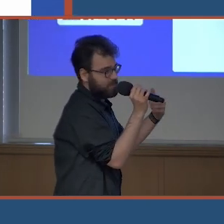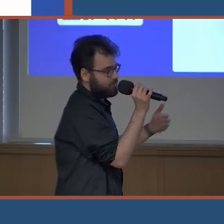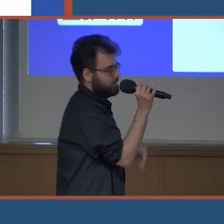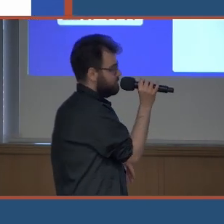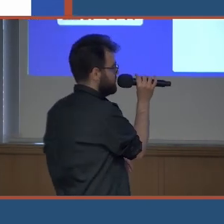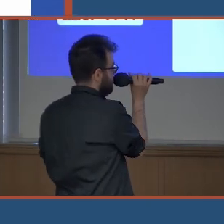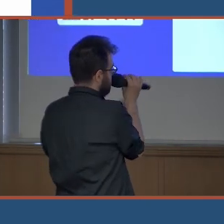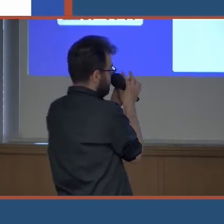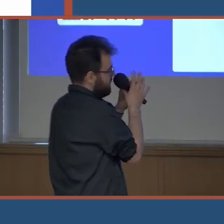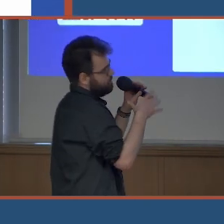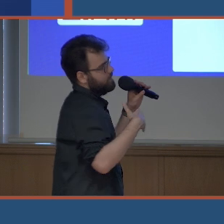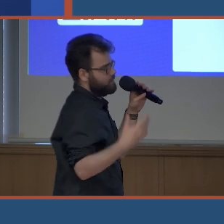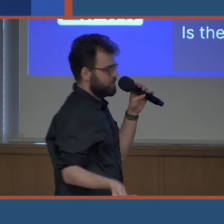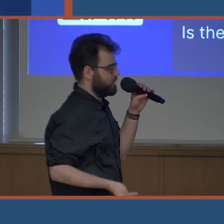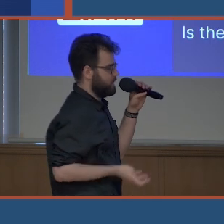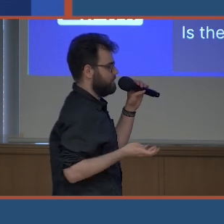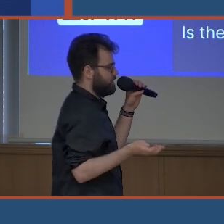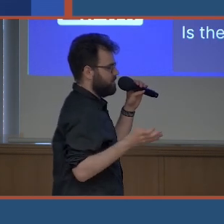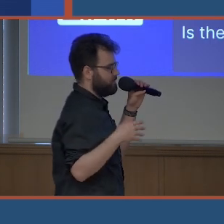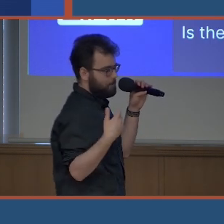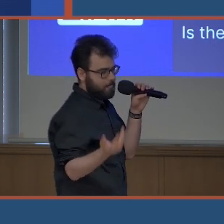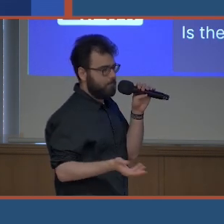I can't prevent mixing them up, but usually,